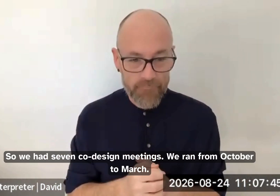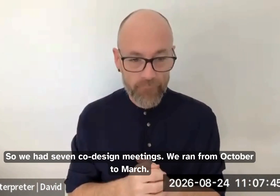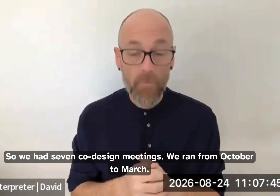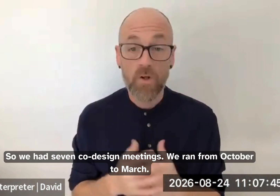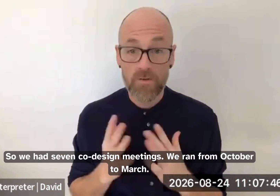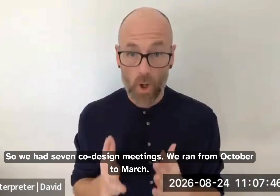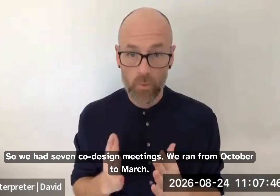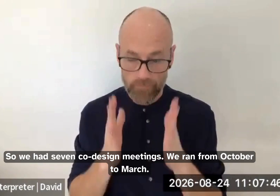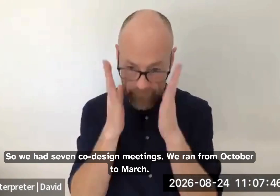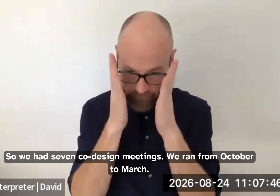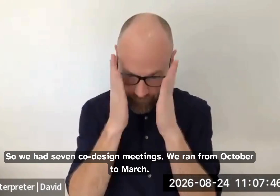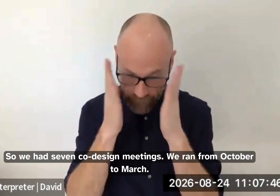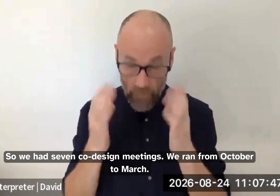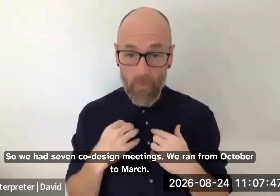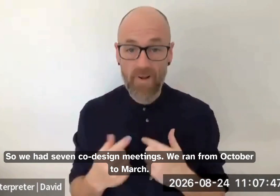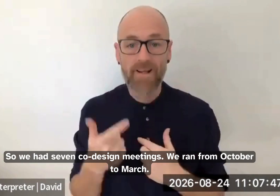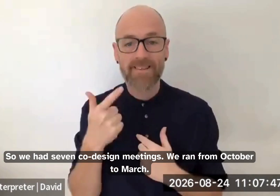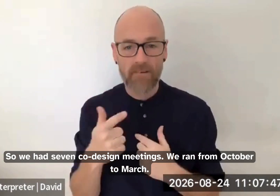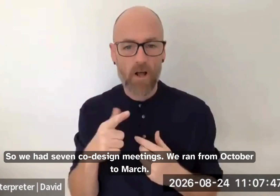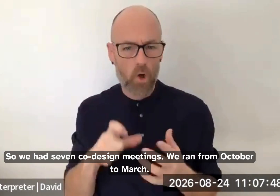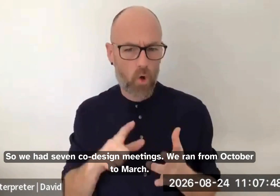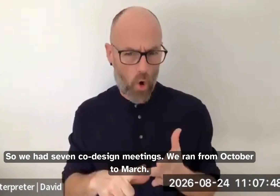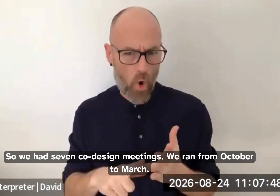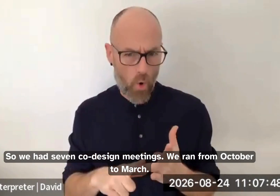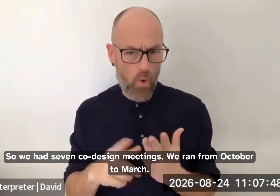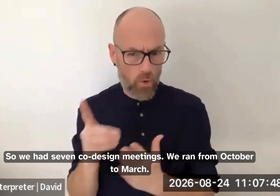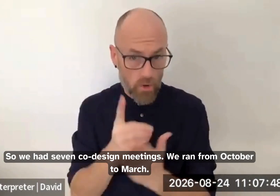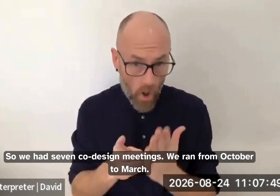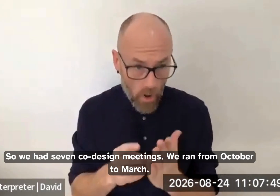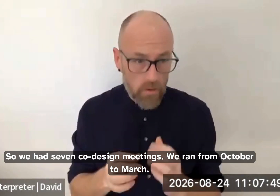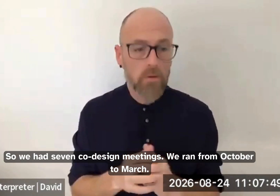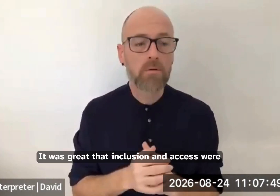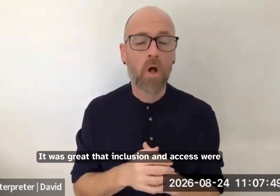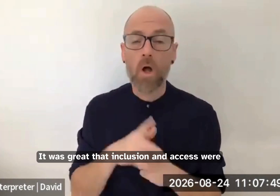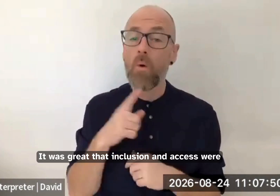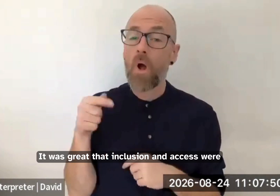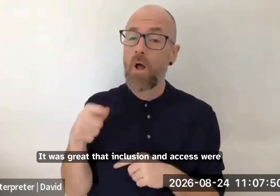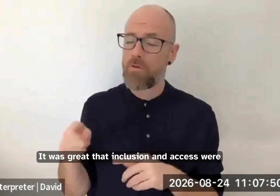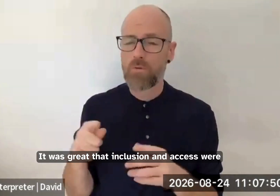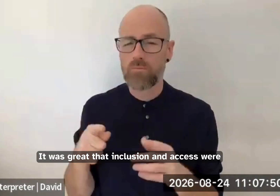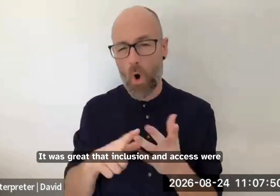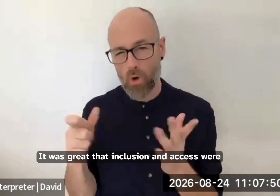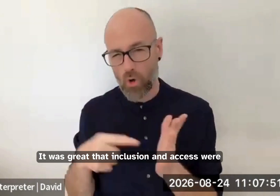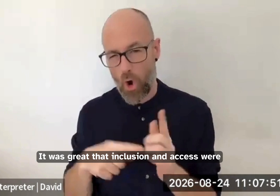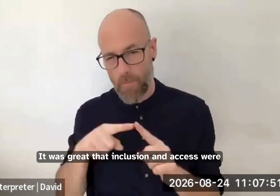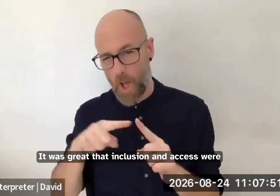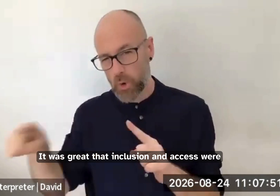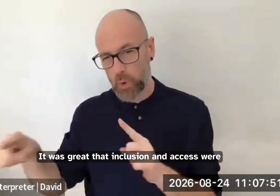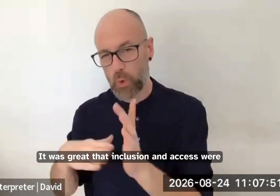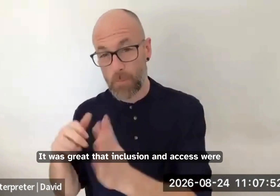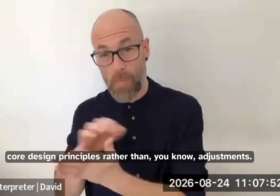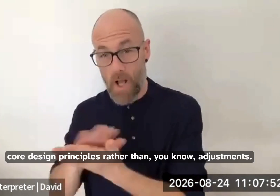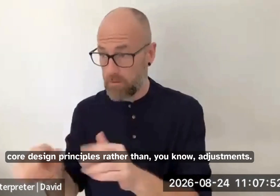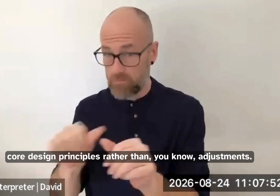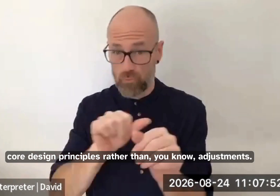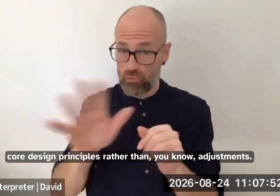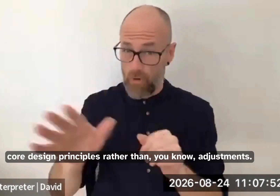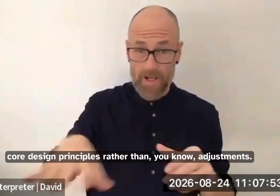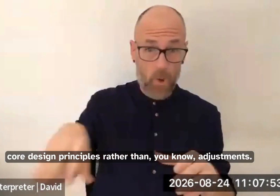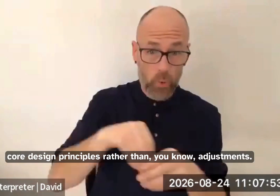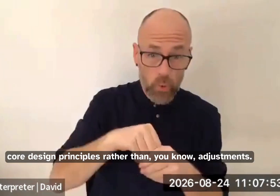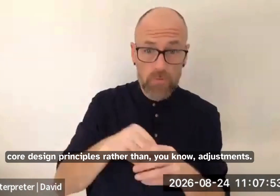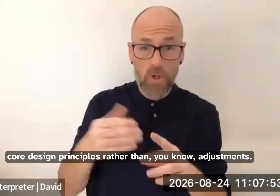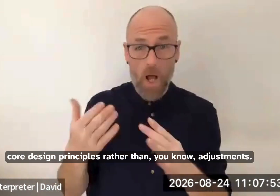So we had 7 co-design meetings. We ran from October to March. It was great that inclusion and access were core